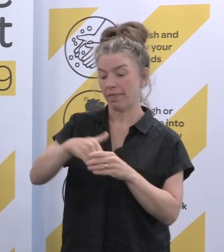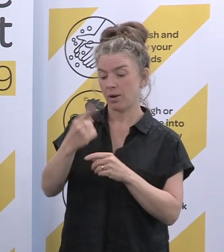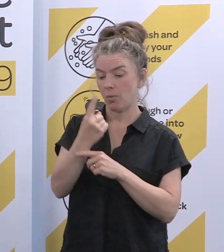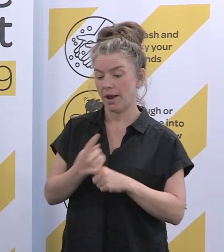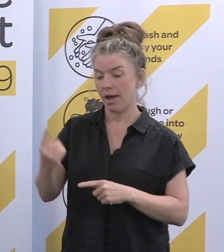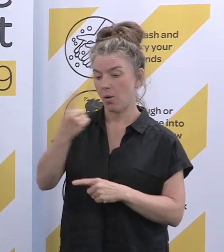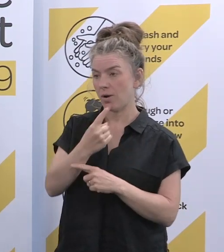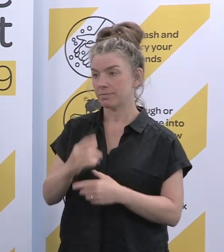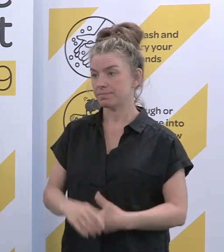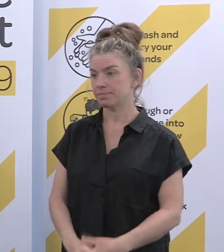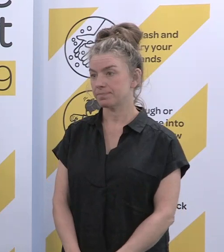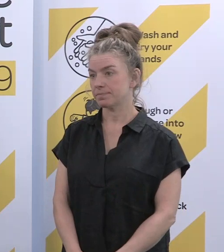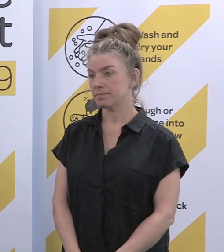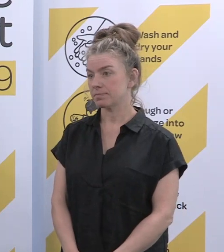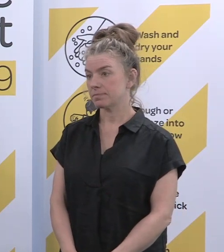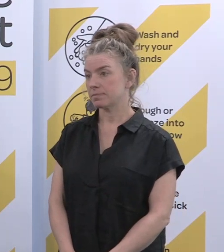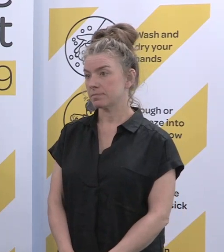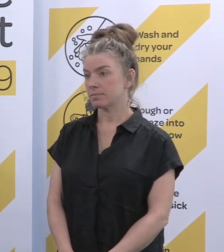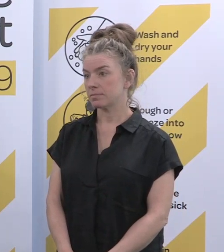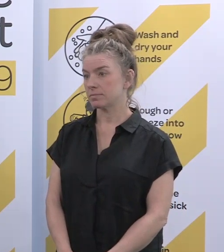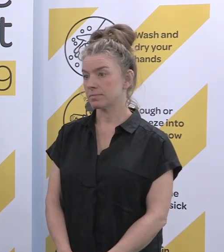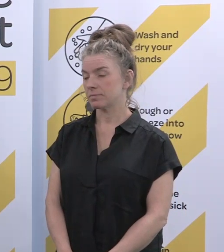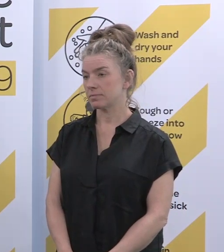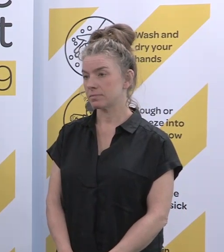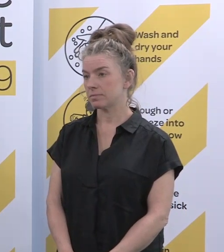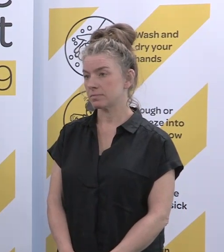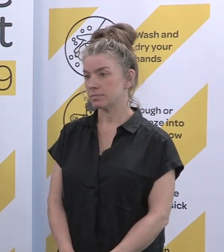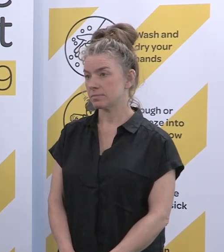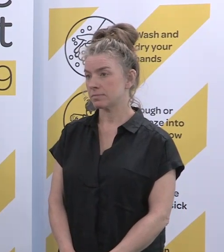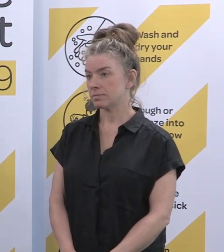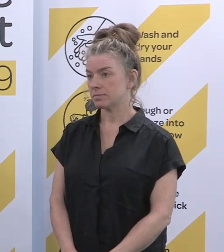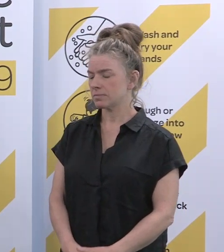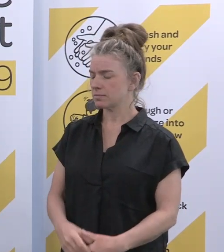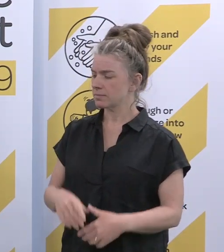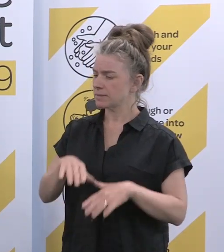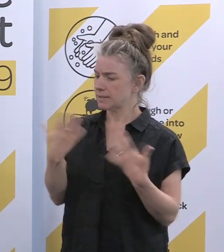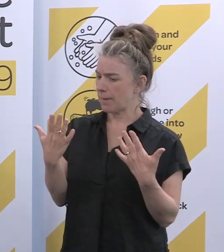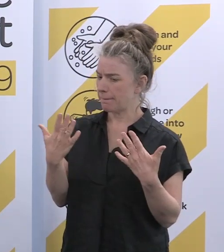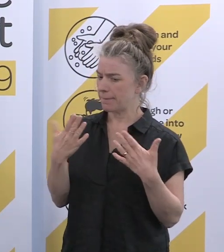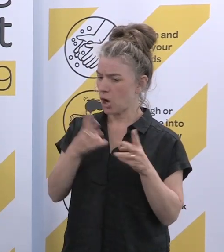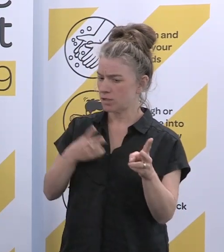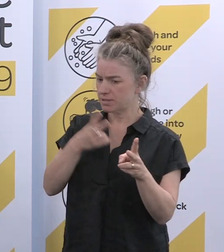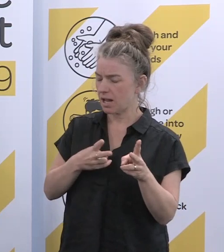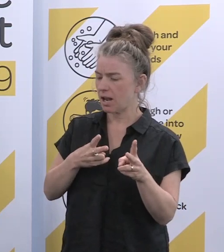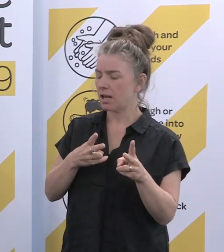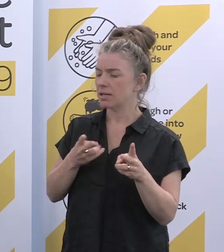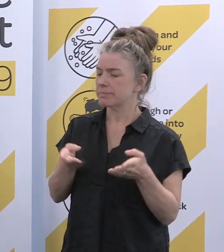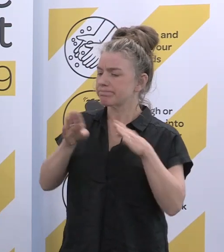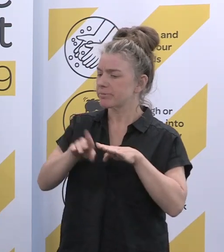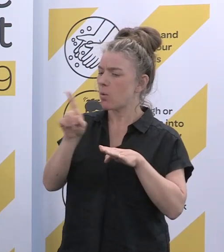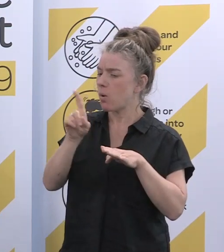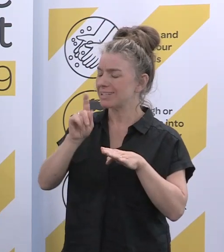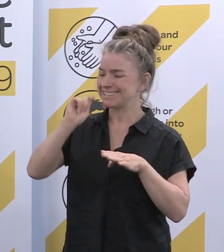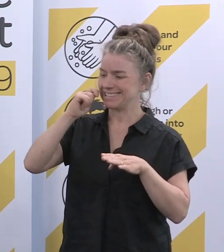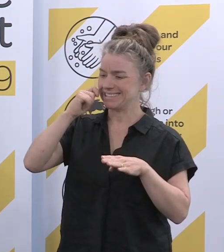has ordered all DHBs with dental clinics to stop dental appointments at the hospitals. Can you talk through that, and what other decisions are